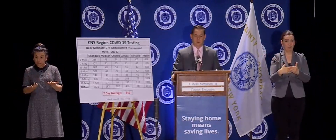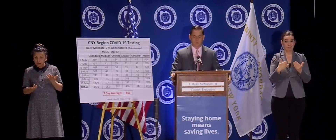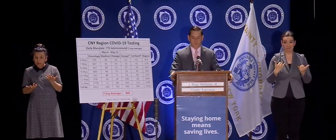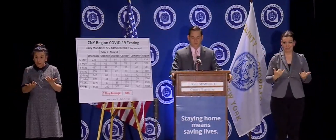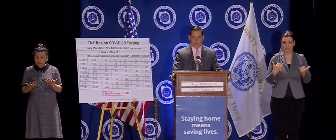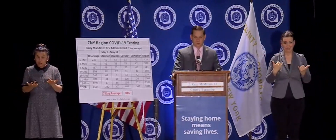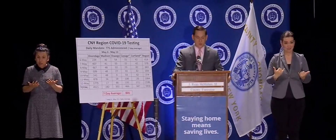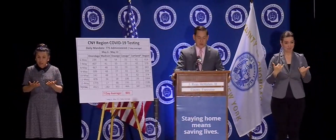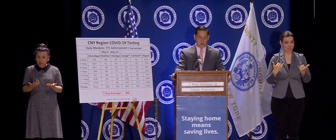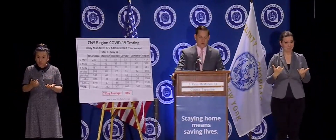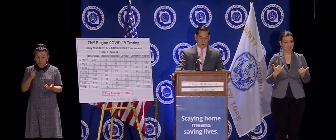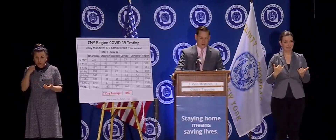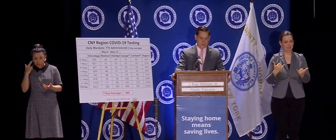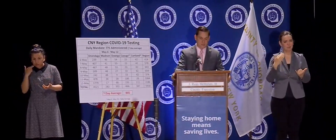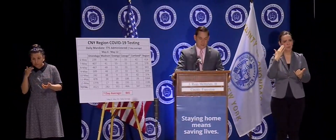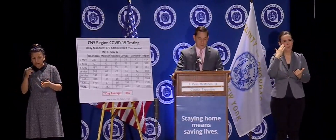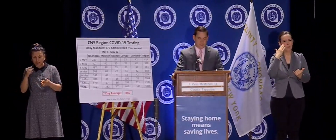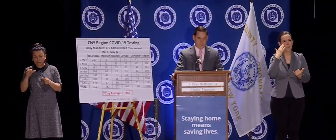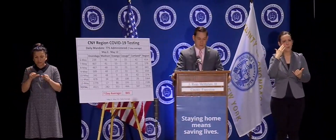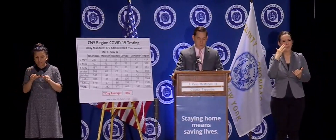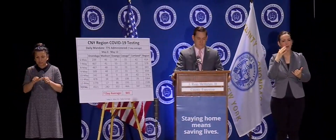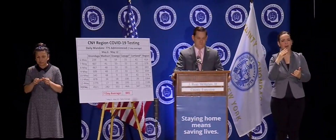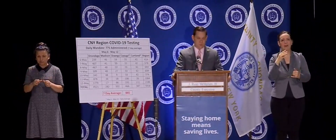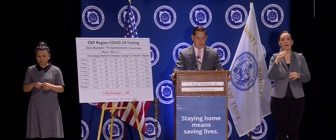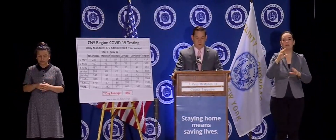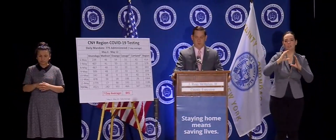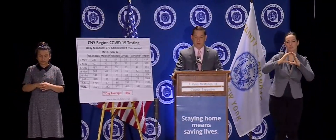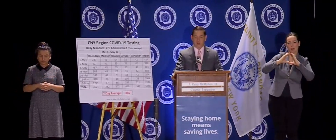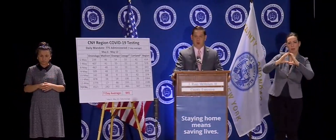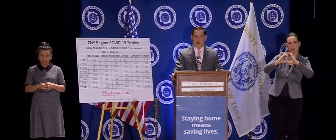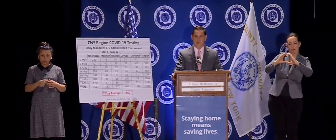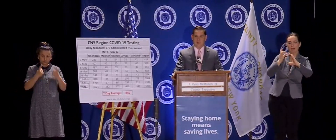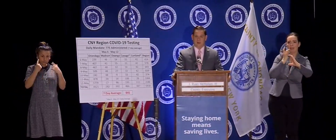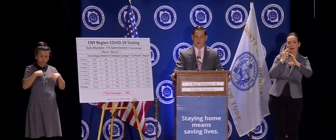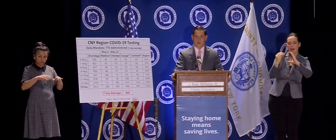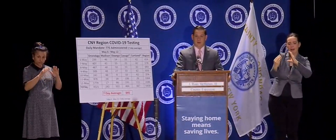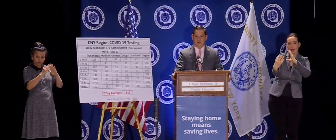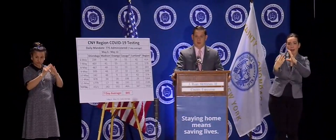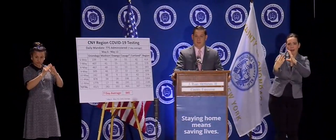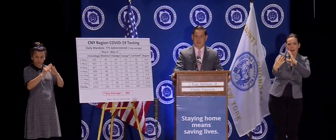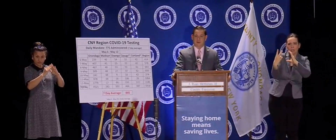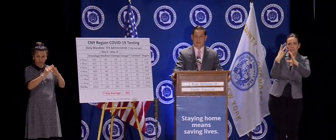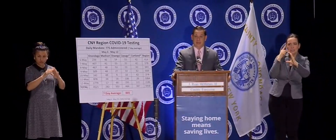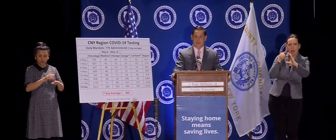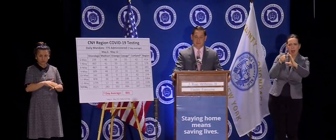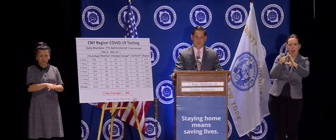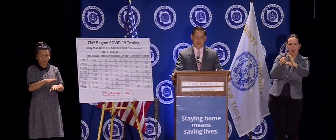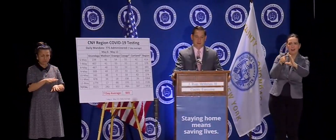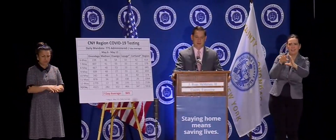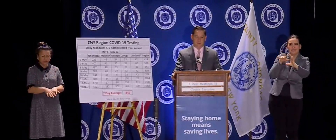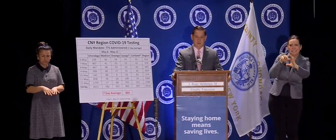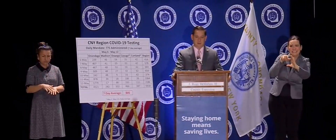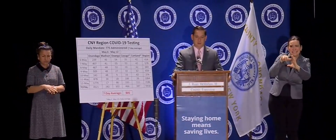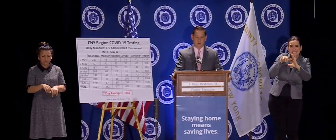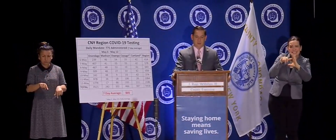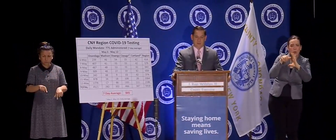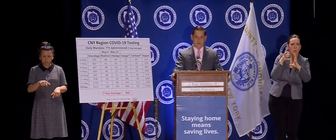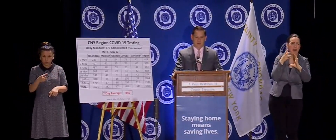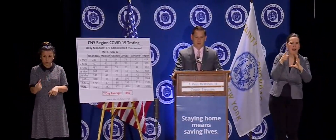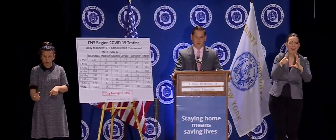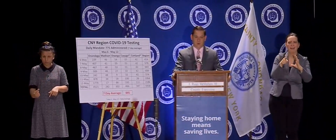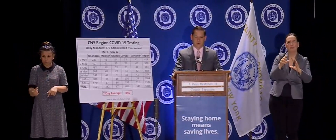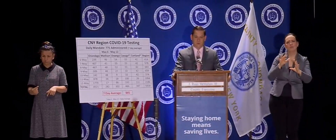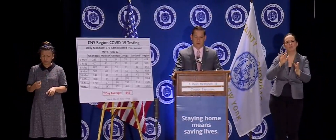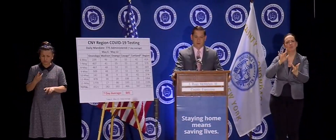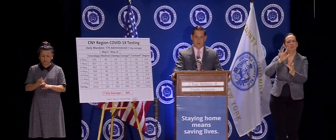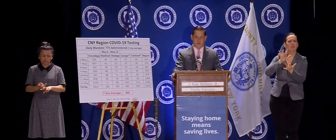And so I know for our team, this has been a trying 7 days related